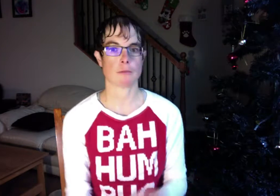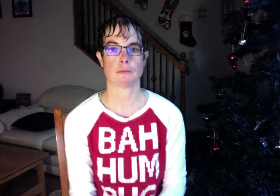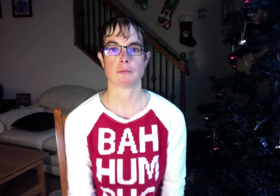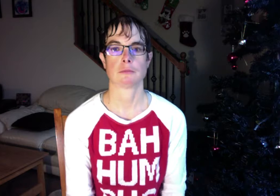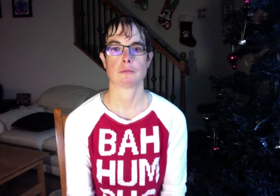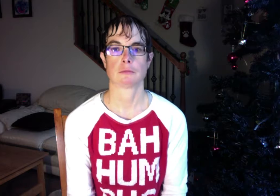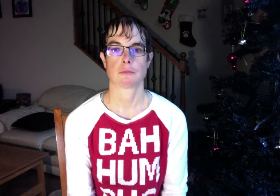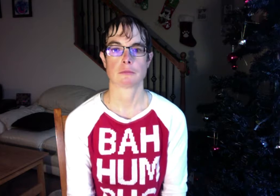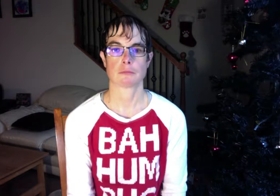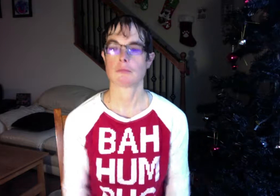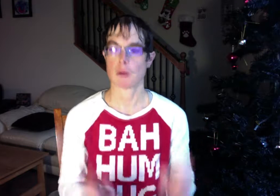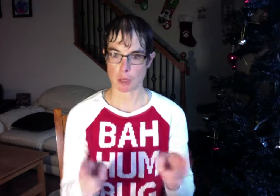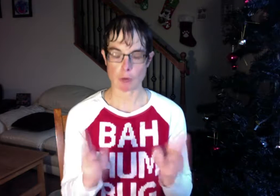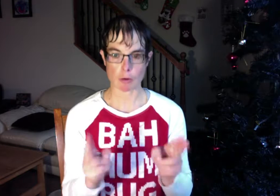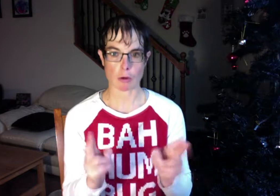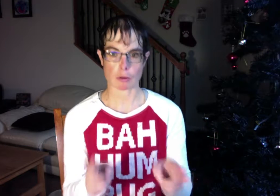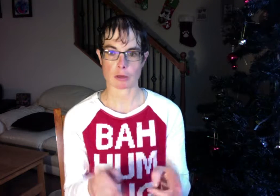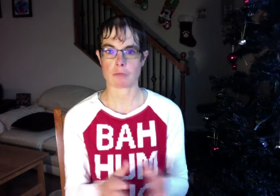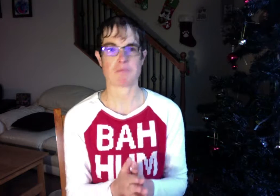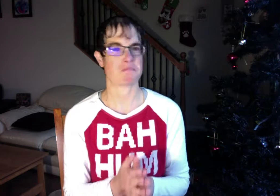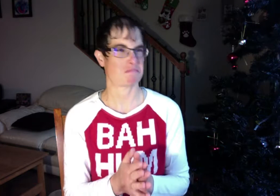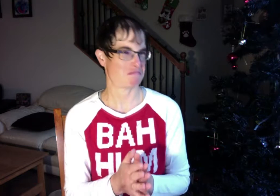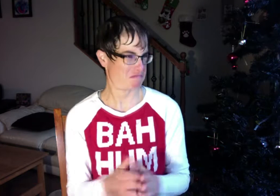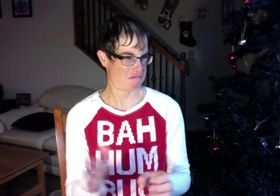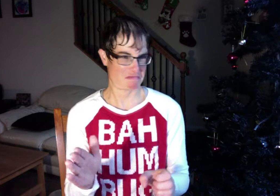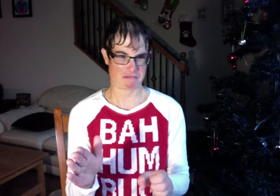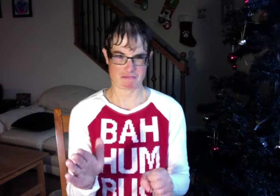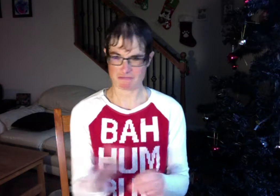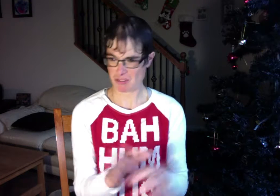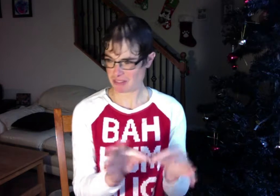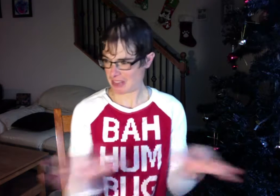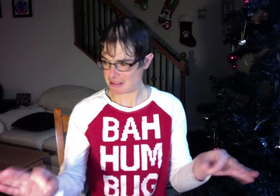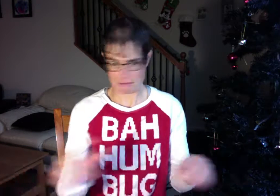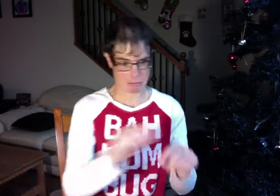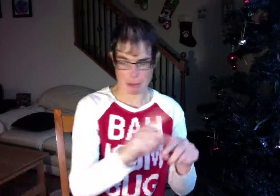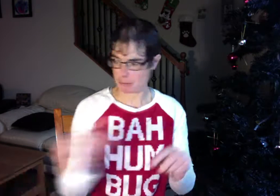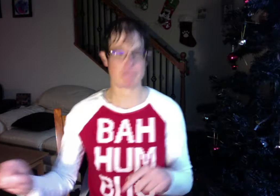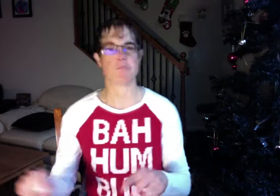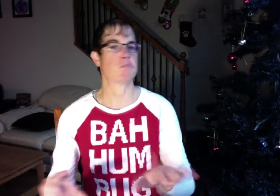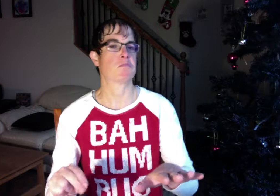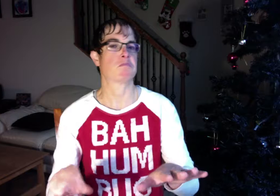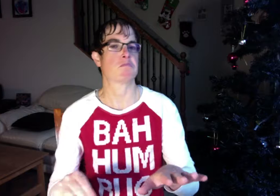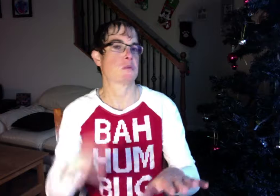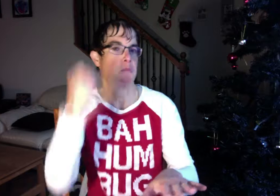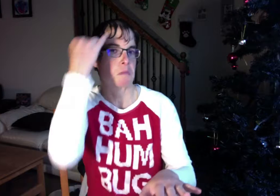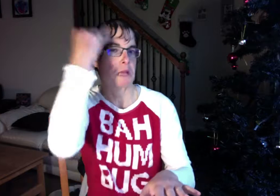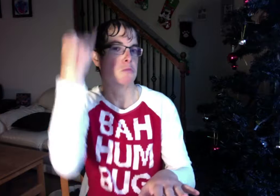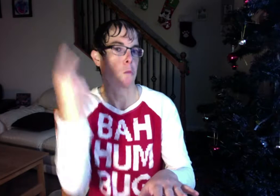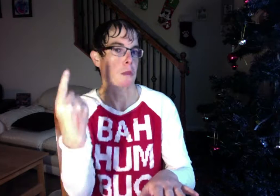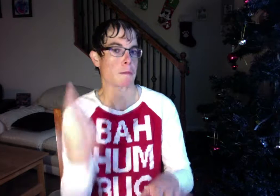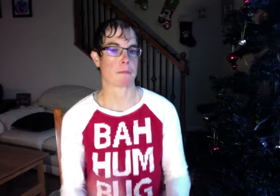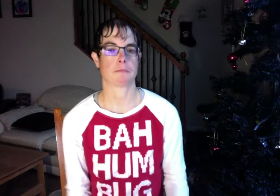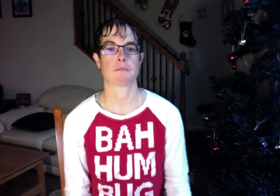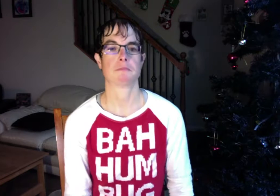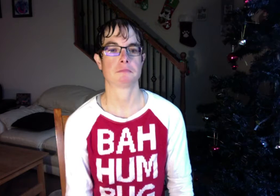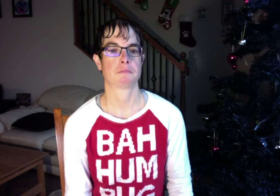Just a quick job. I'm not worried about complete sentences right now. We're really just trying to get our thoughts out. There'll be a time later that